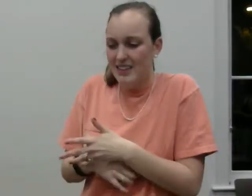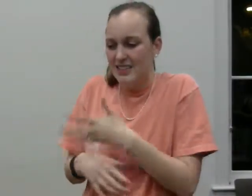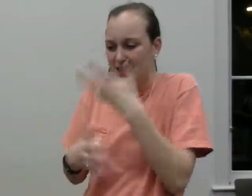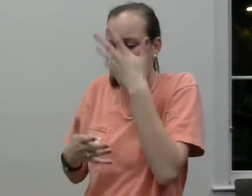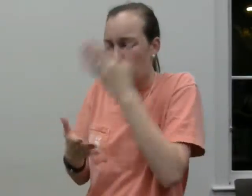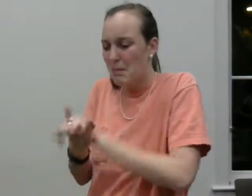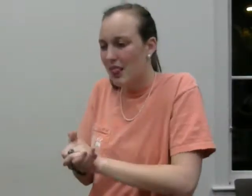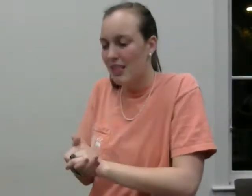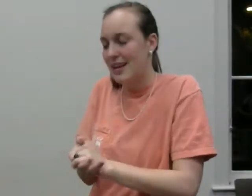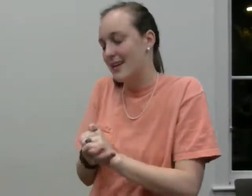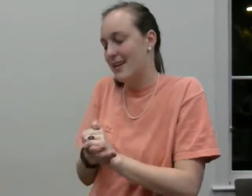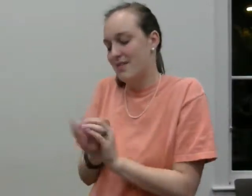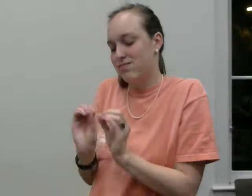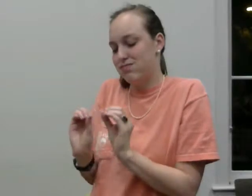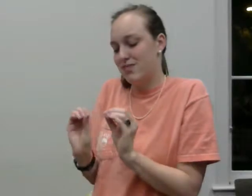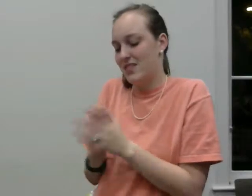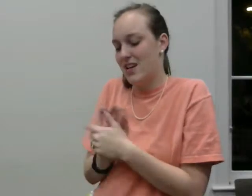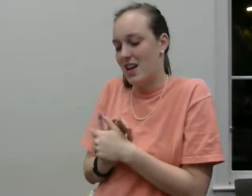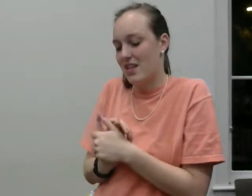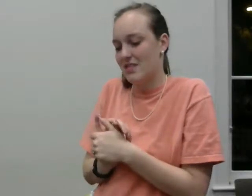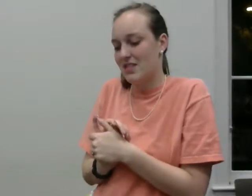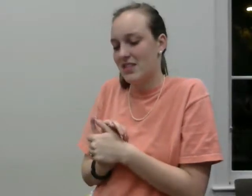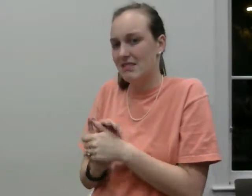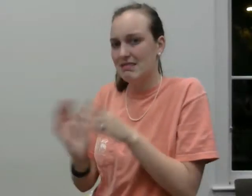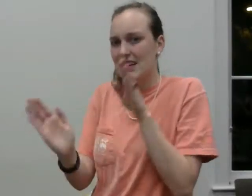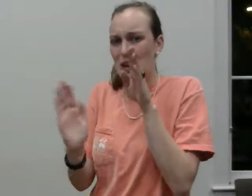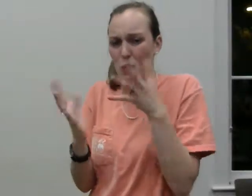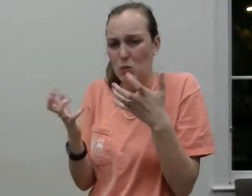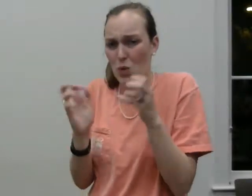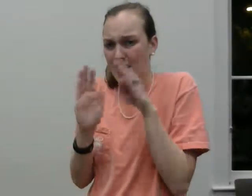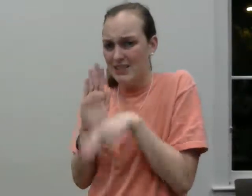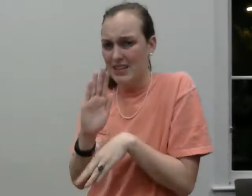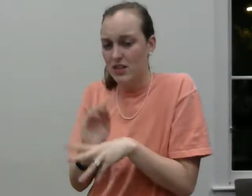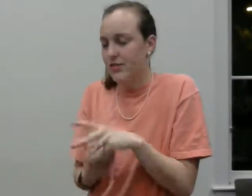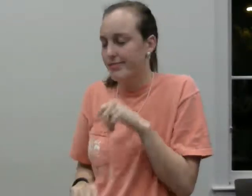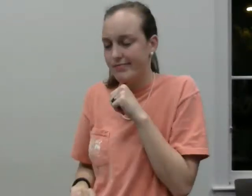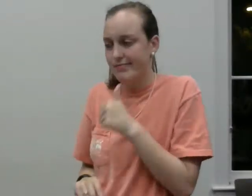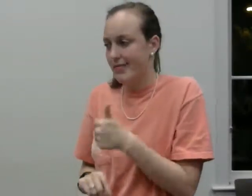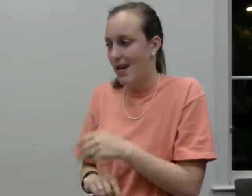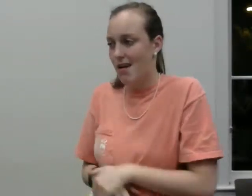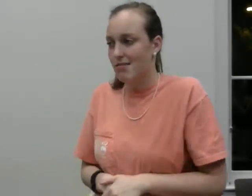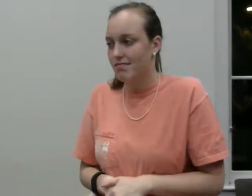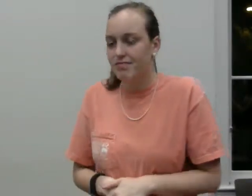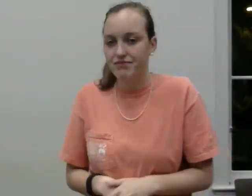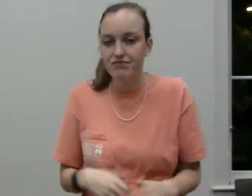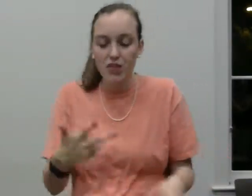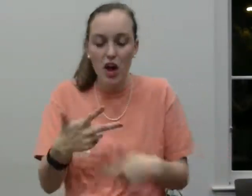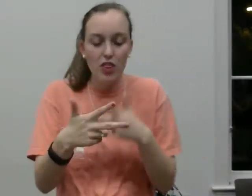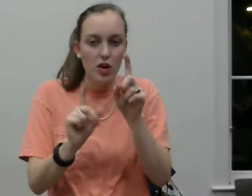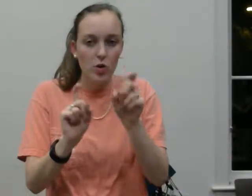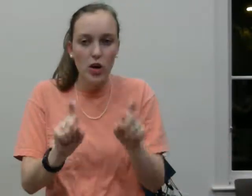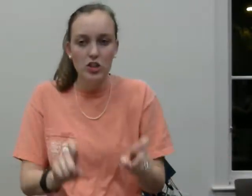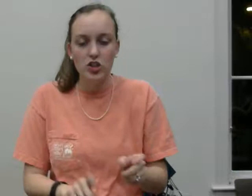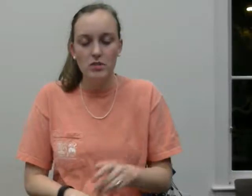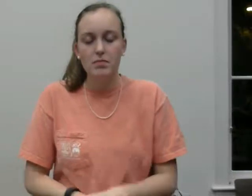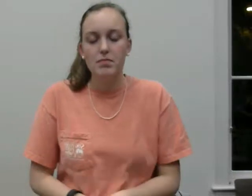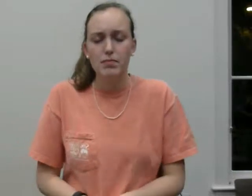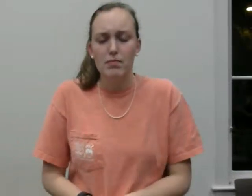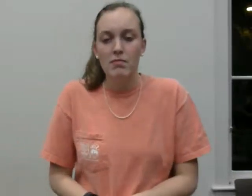and their will to kill gradually diminished. Our third question that you're asked to the war for